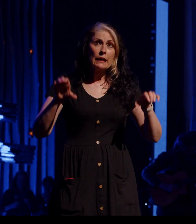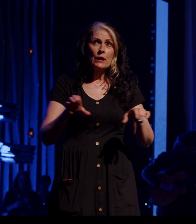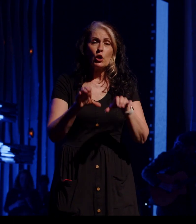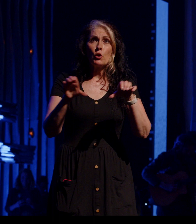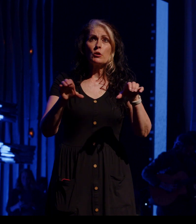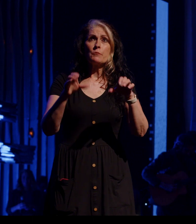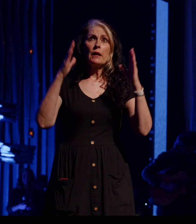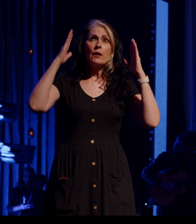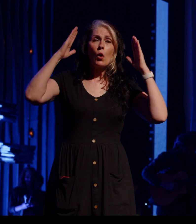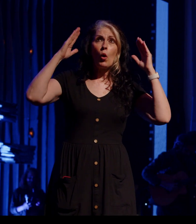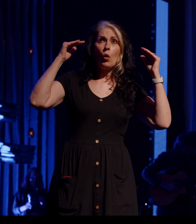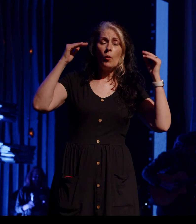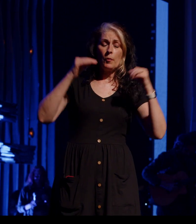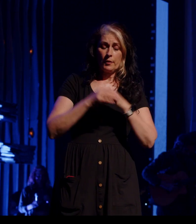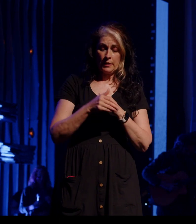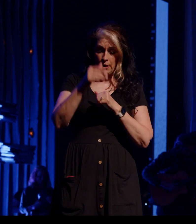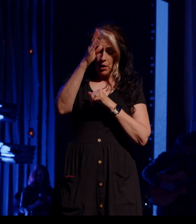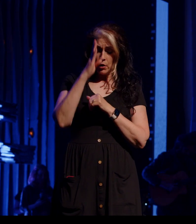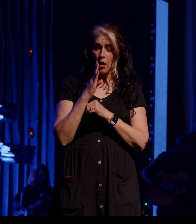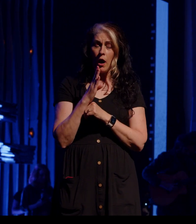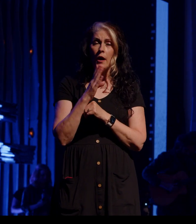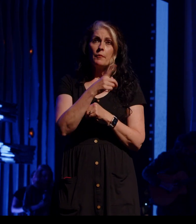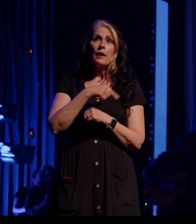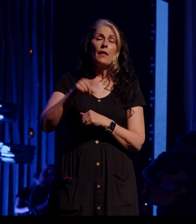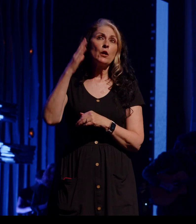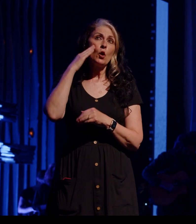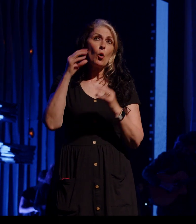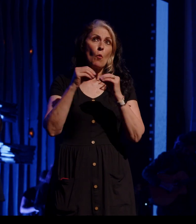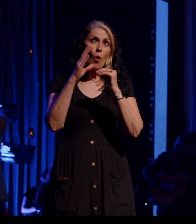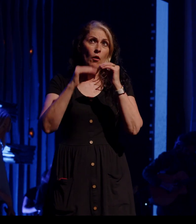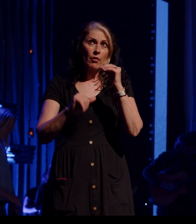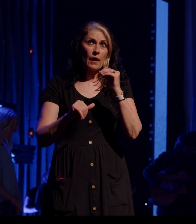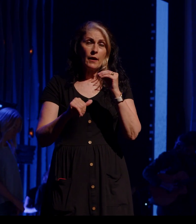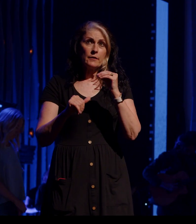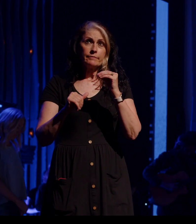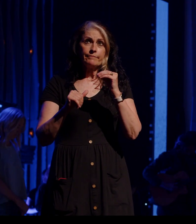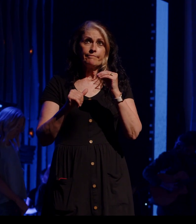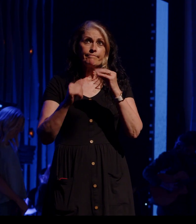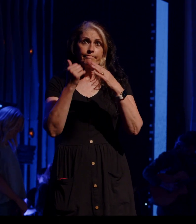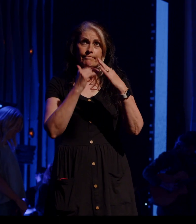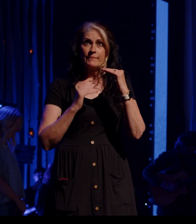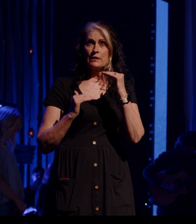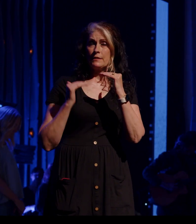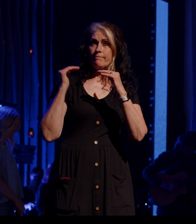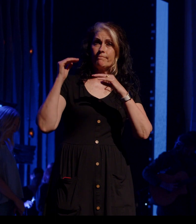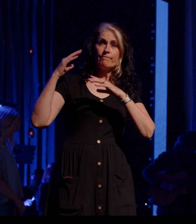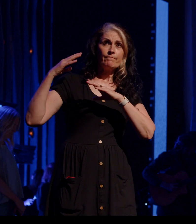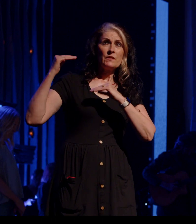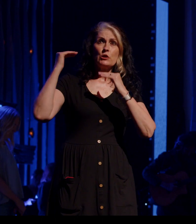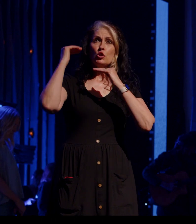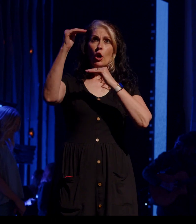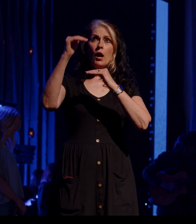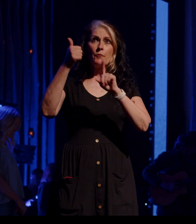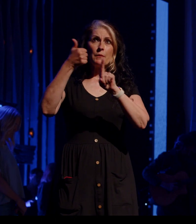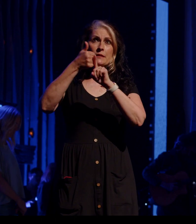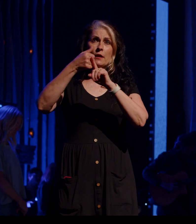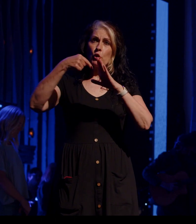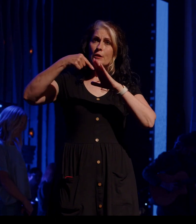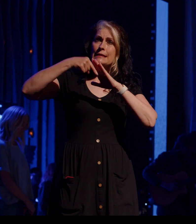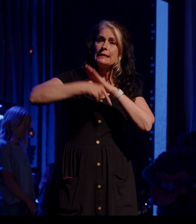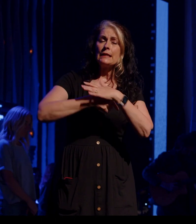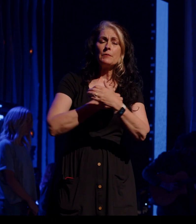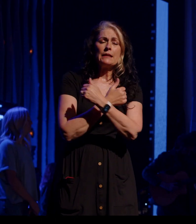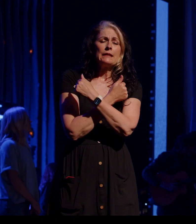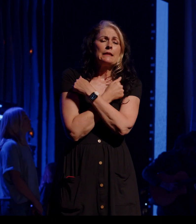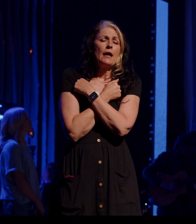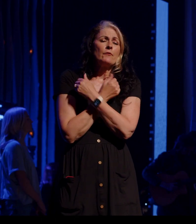encouragement and hope. And God, may they know more than anything else today that they are deeply loved. And we thank you for that